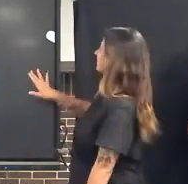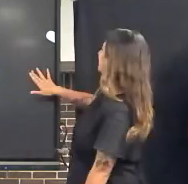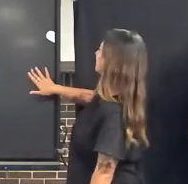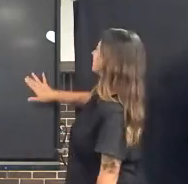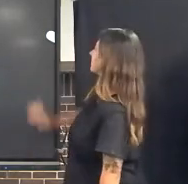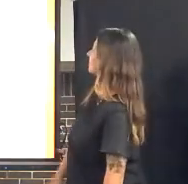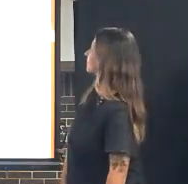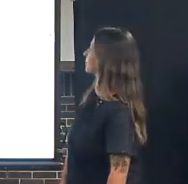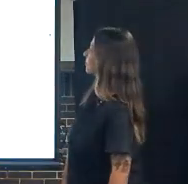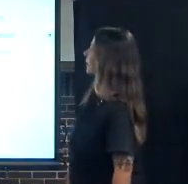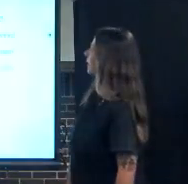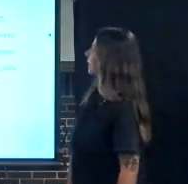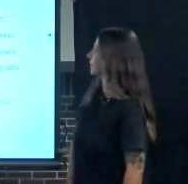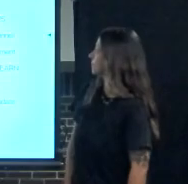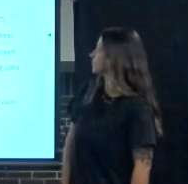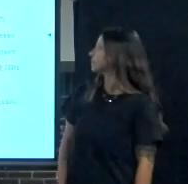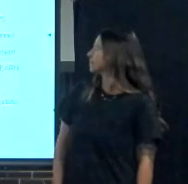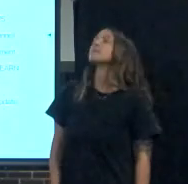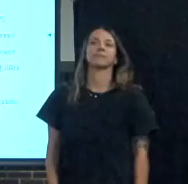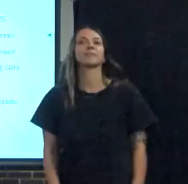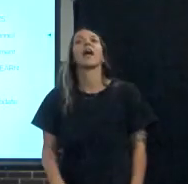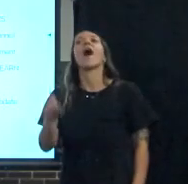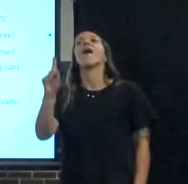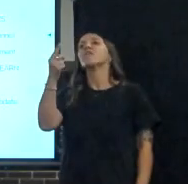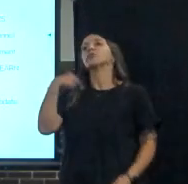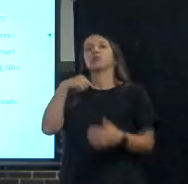anything important to share with you.